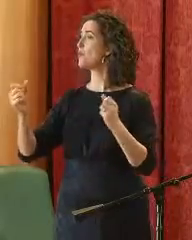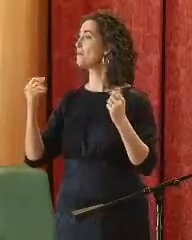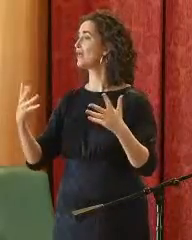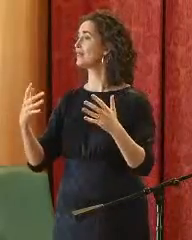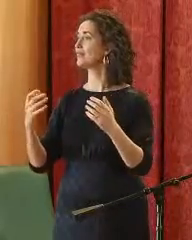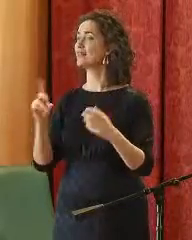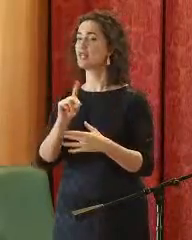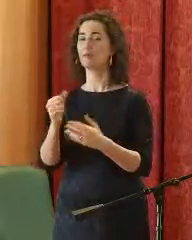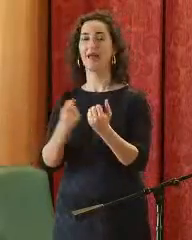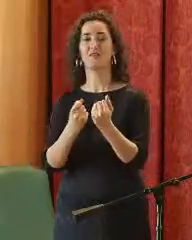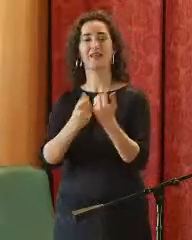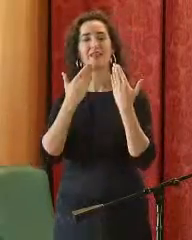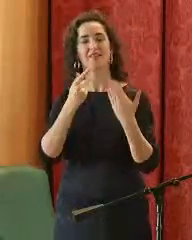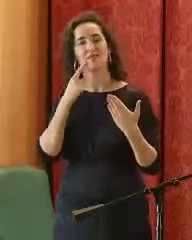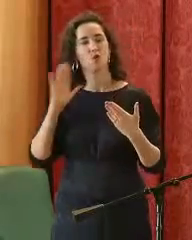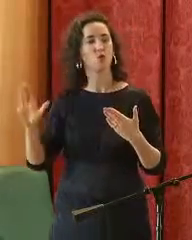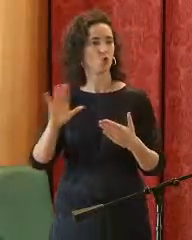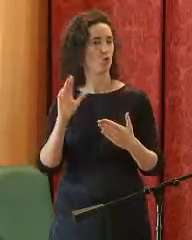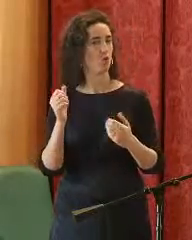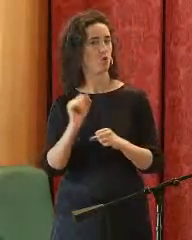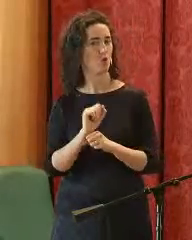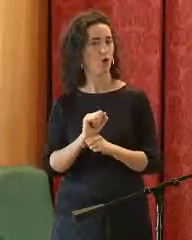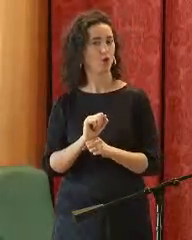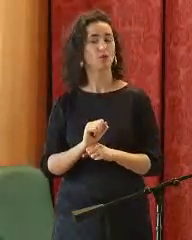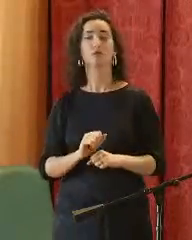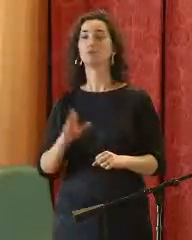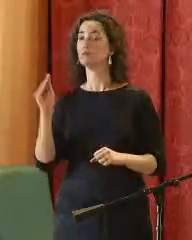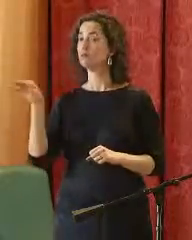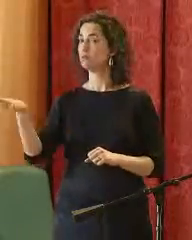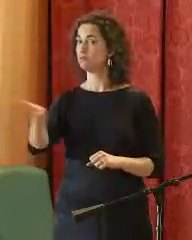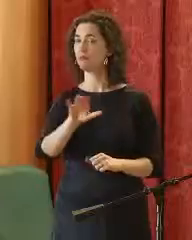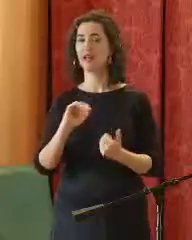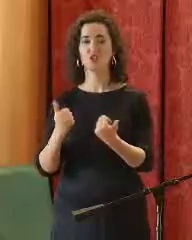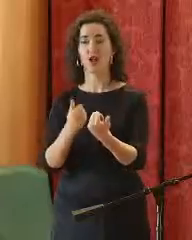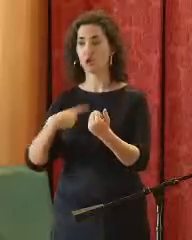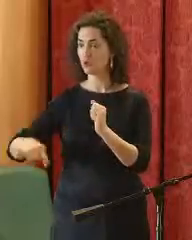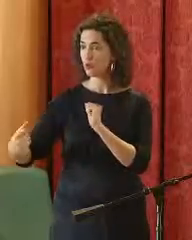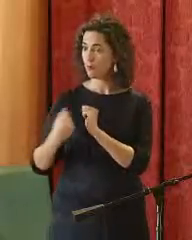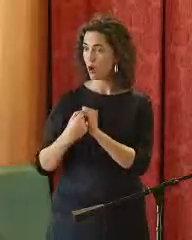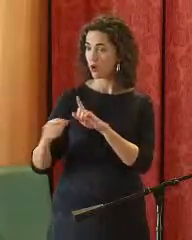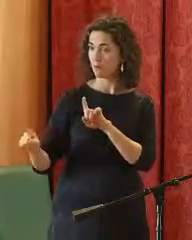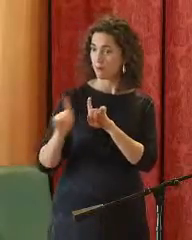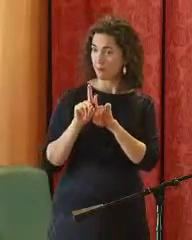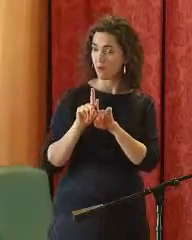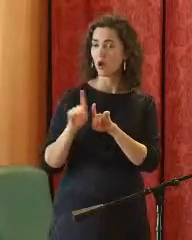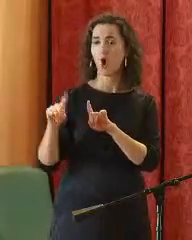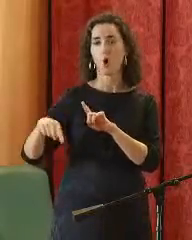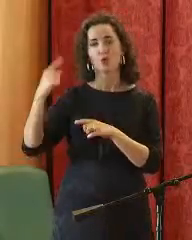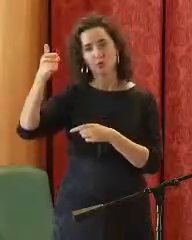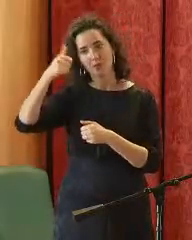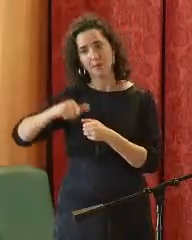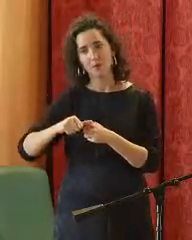advocacy. I also want to challenge you who are allies to always remember to include